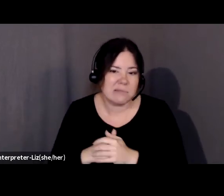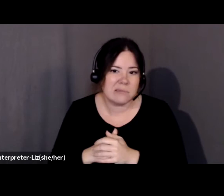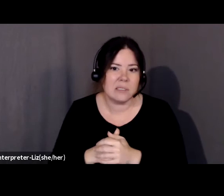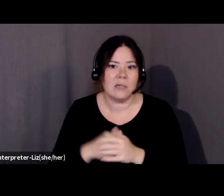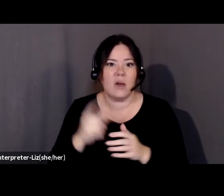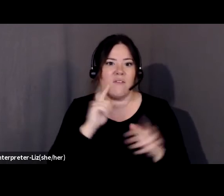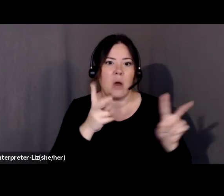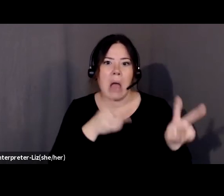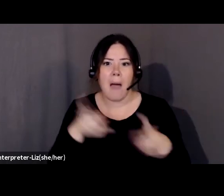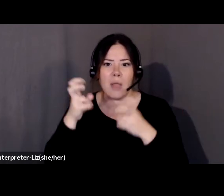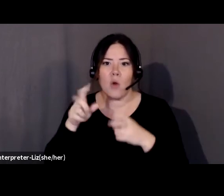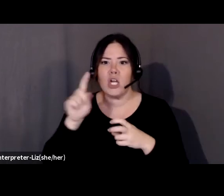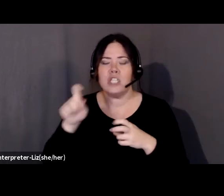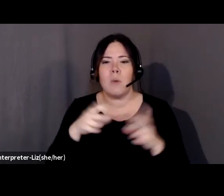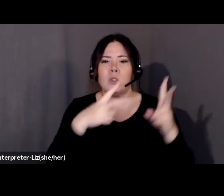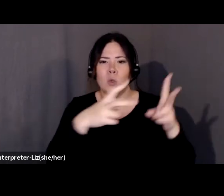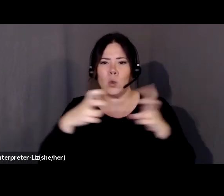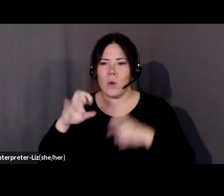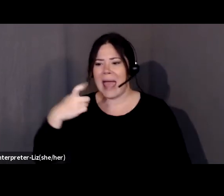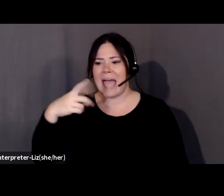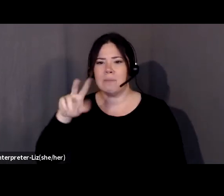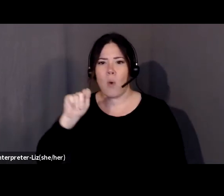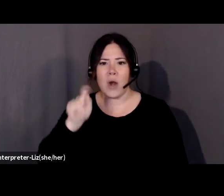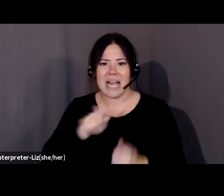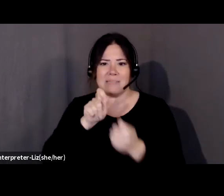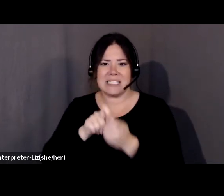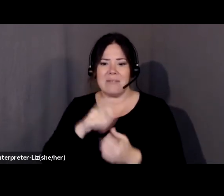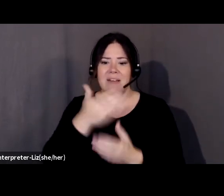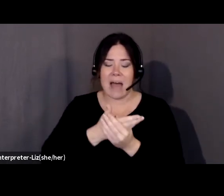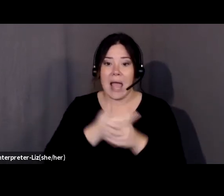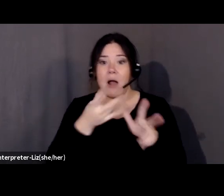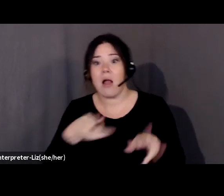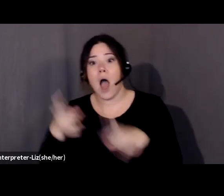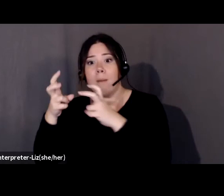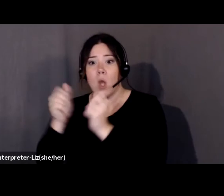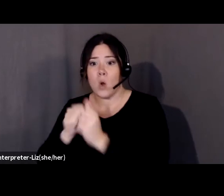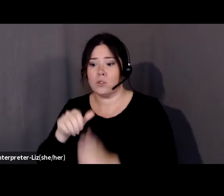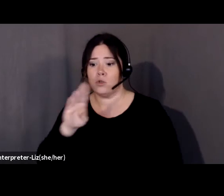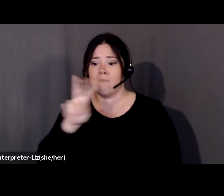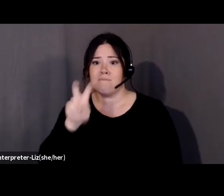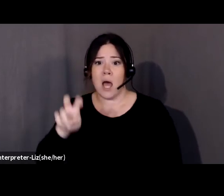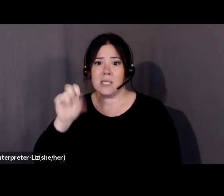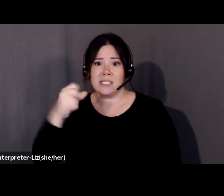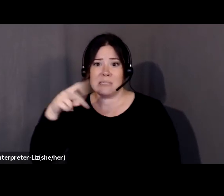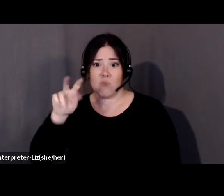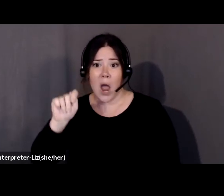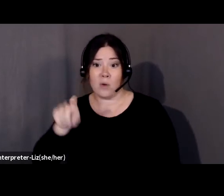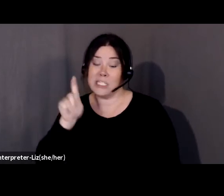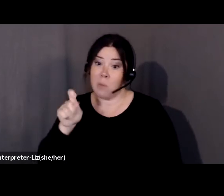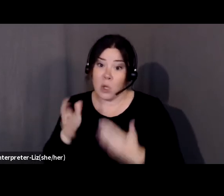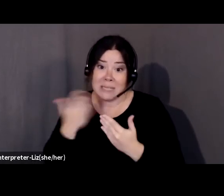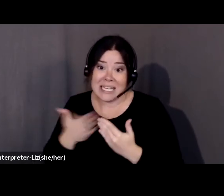Uploading, you're supposed to export it as a specific file and then upload it to Buzzsprout, and it's supposed to be easy. I haven't had